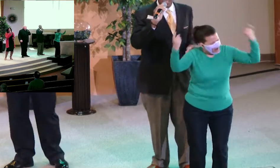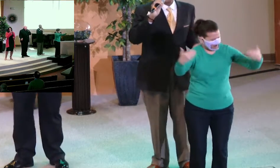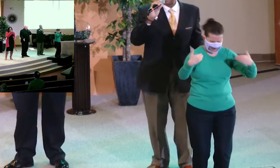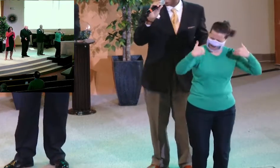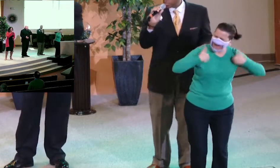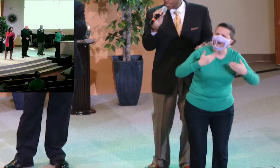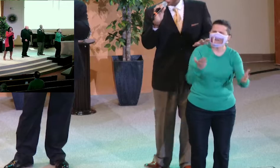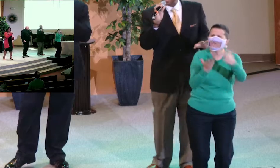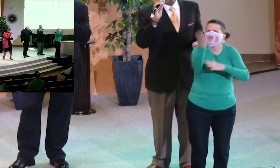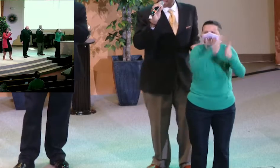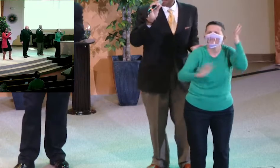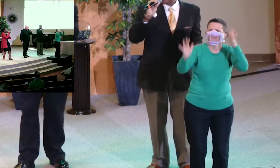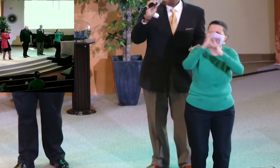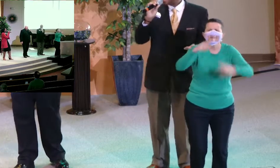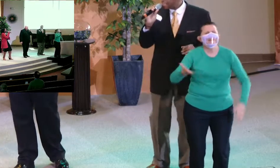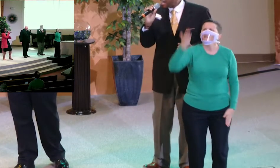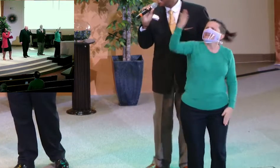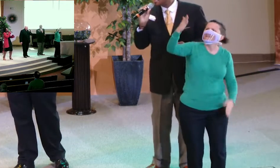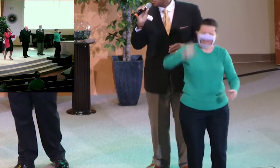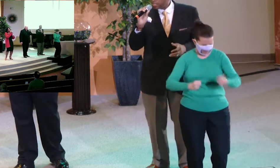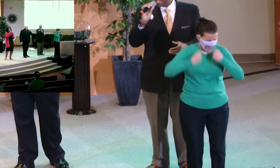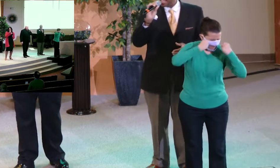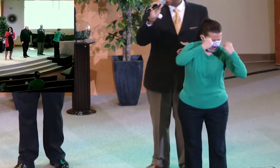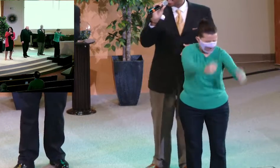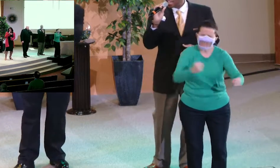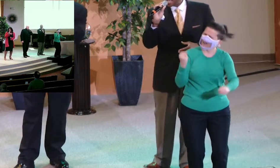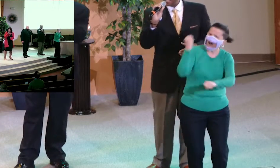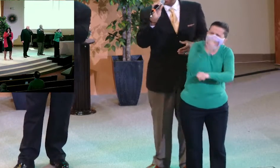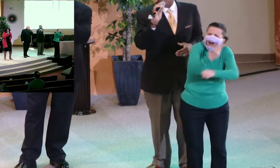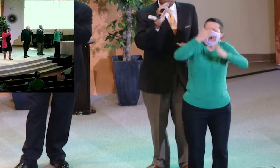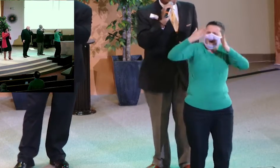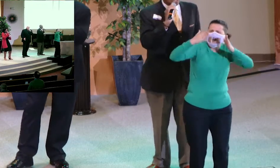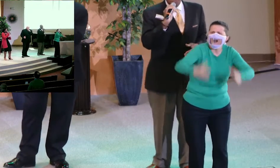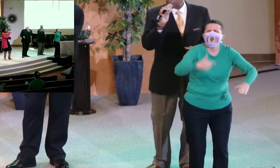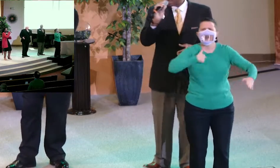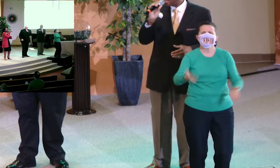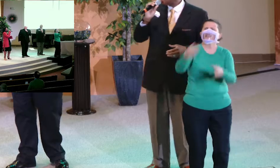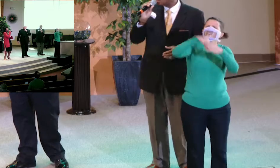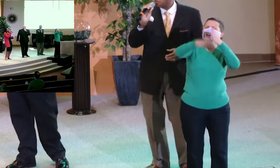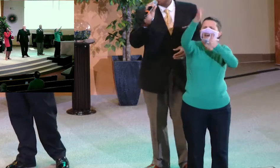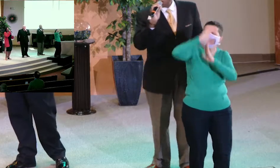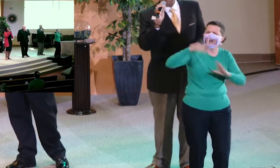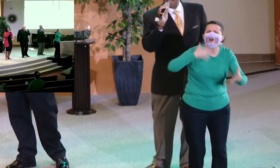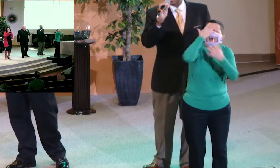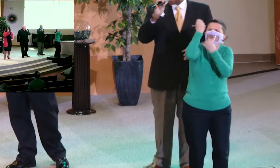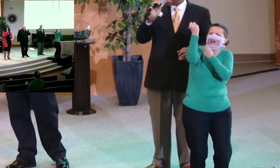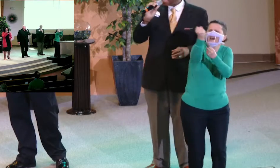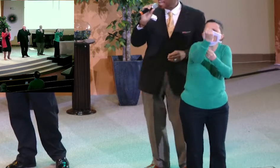Jesus. Yes, I do. He is almighty Mighty conqueror. God, I will trust in my trials no